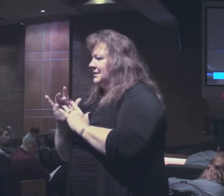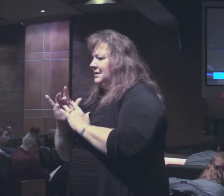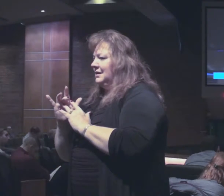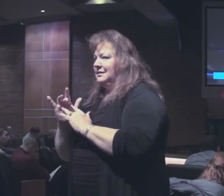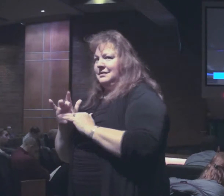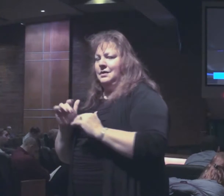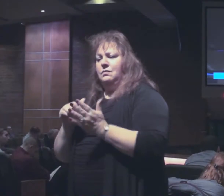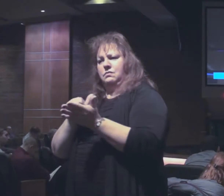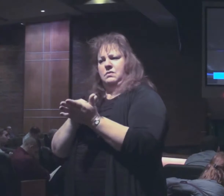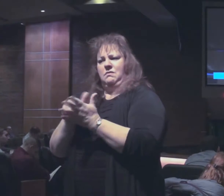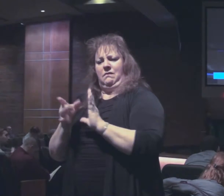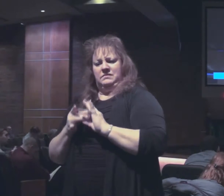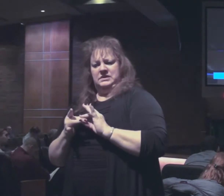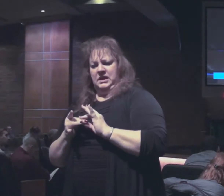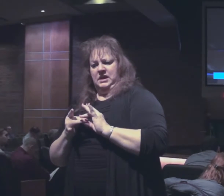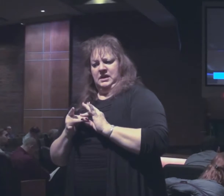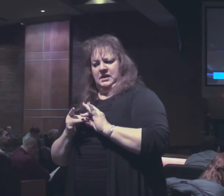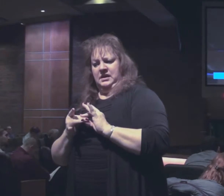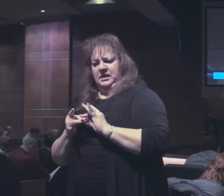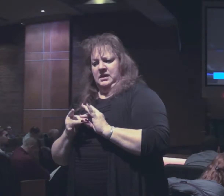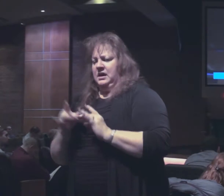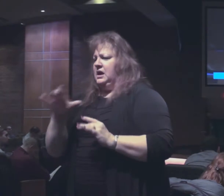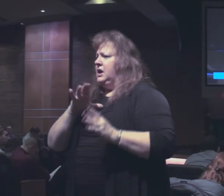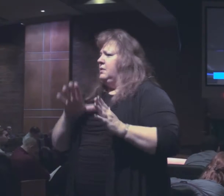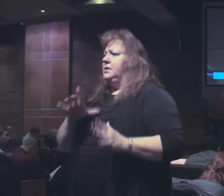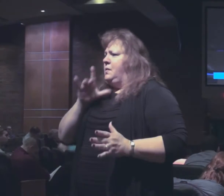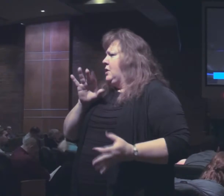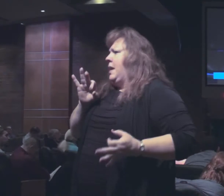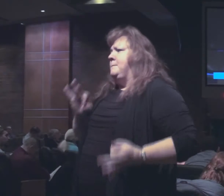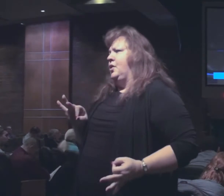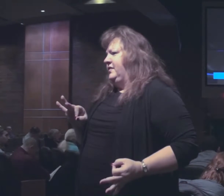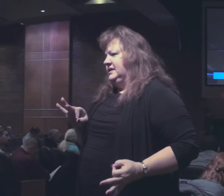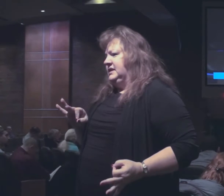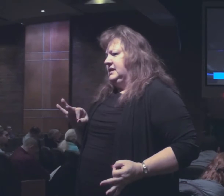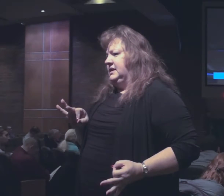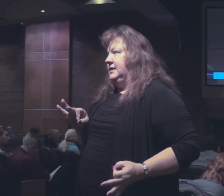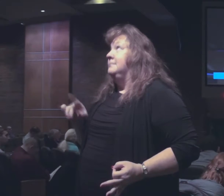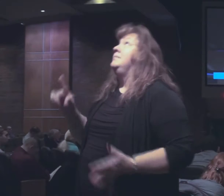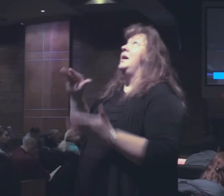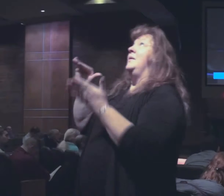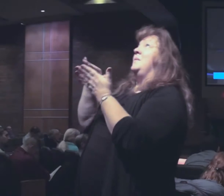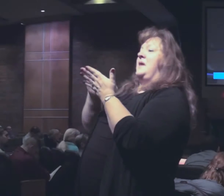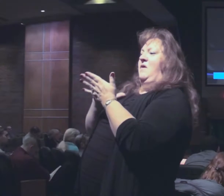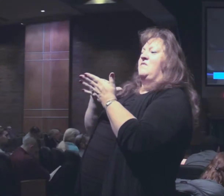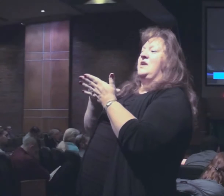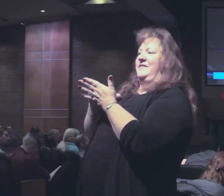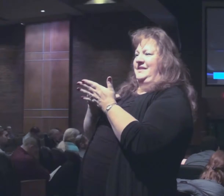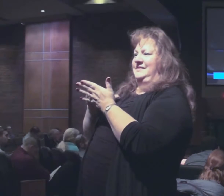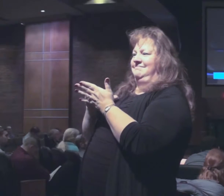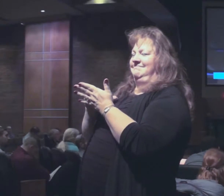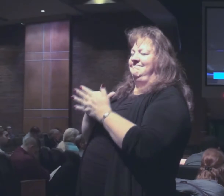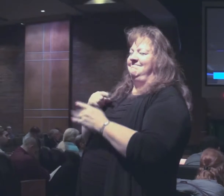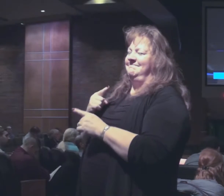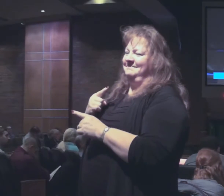We often say that Christians aren't perfect, but they are forgiven. And that's right.